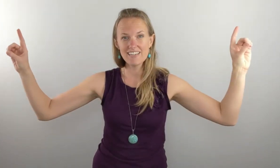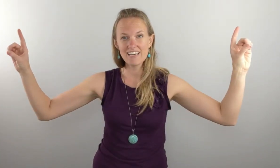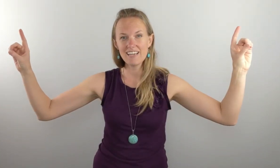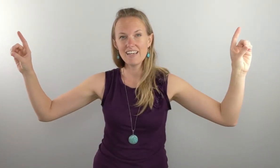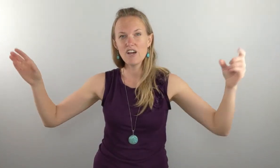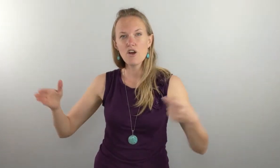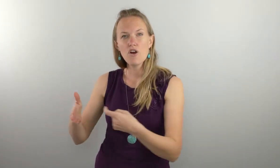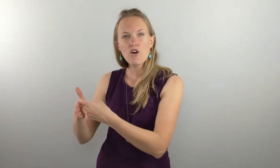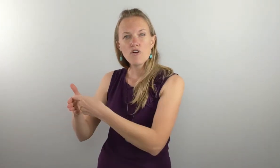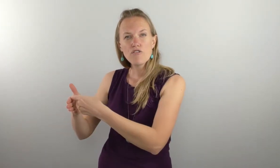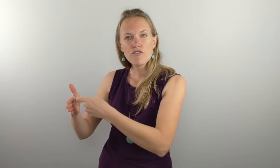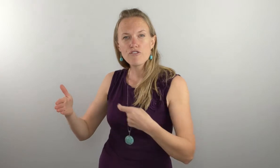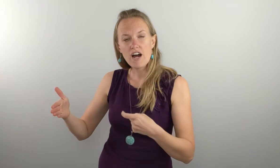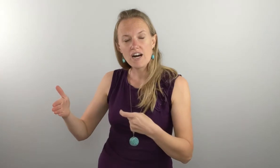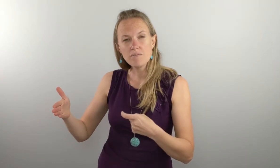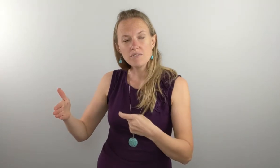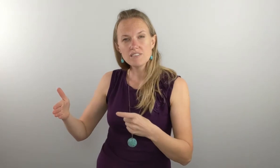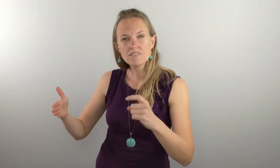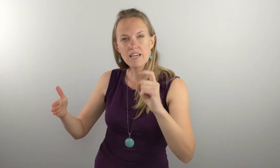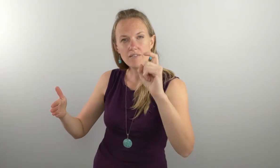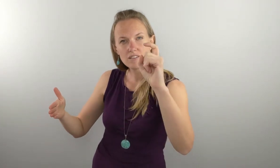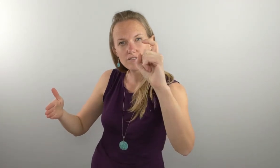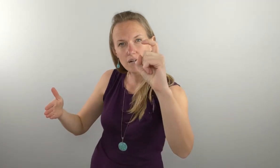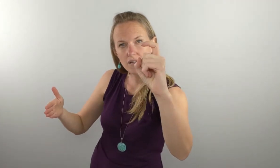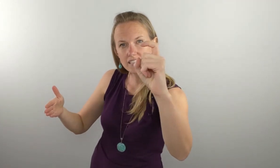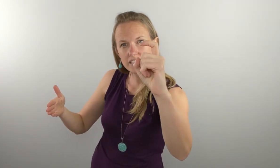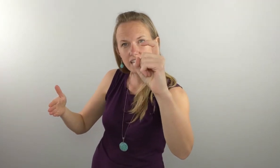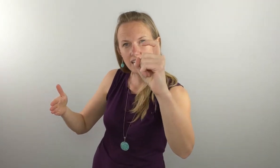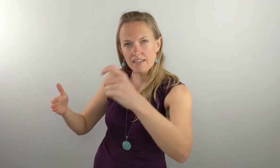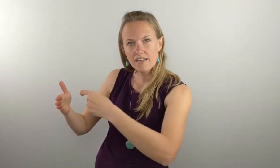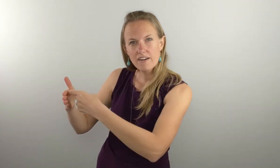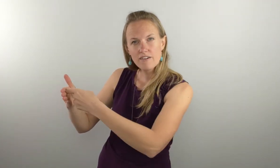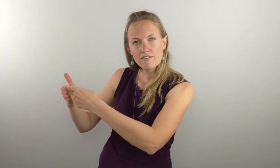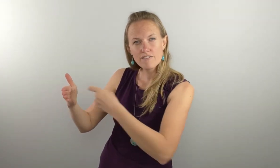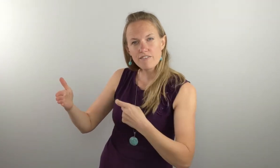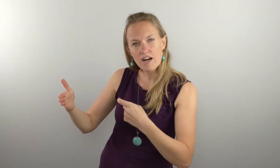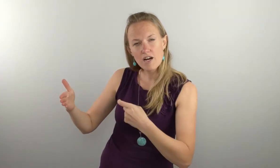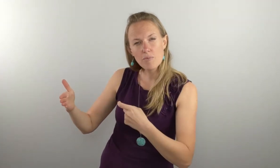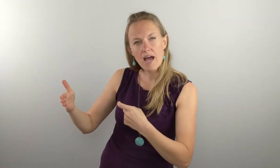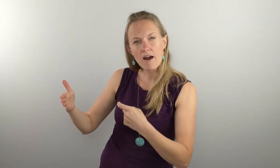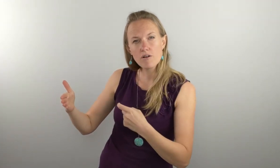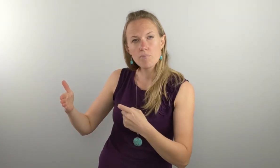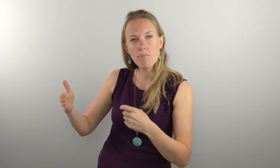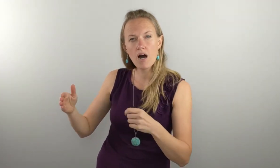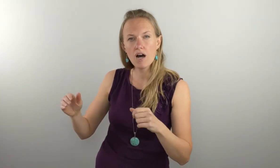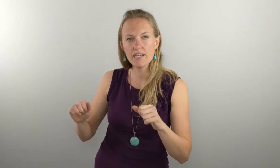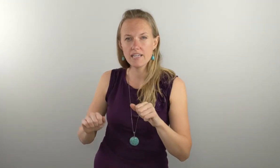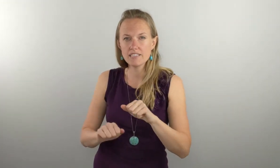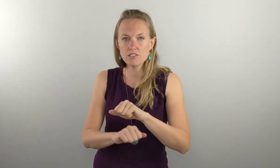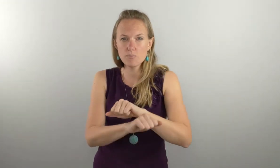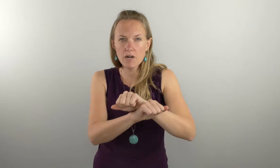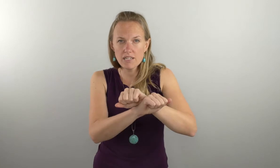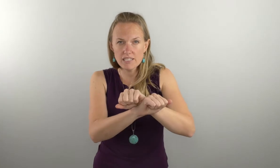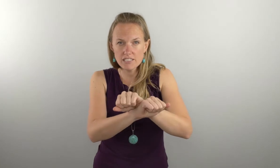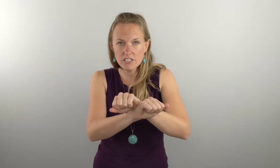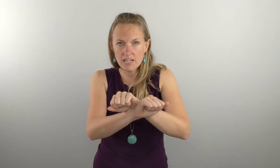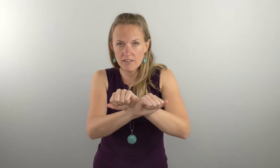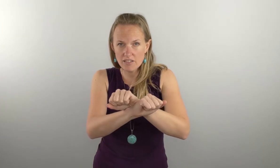okay? From, okay, we learned from yesterday, from our bondage. So bondage, you kind of have your